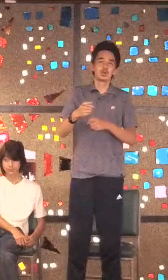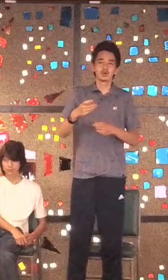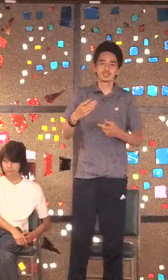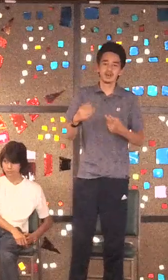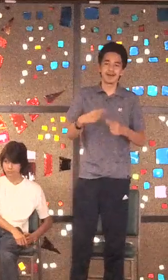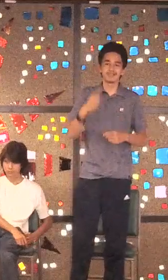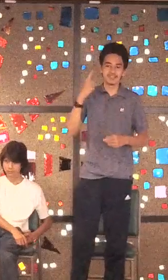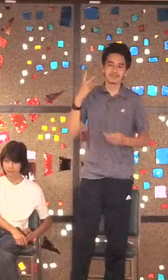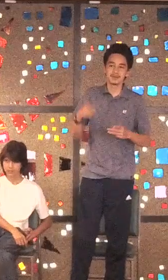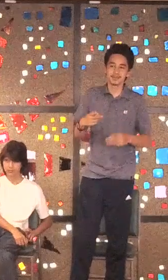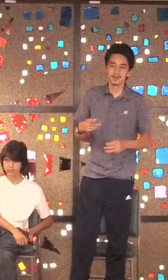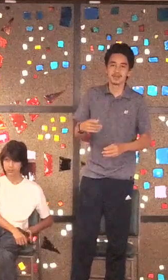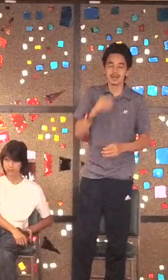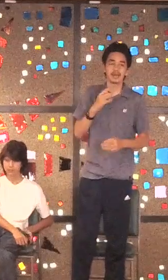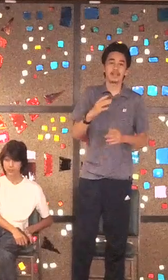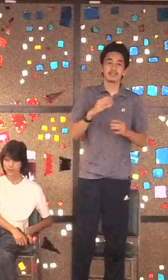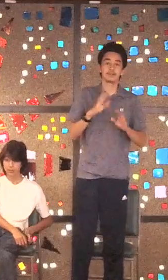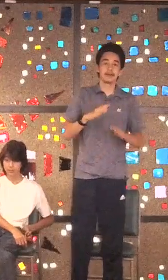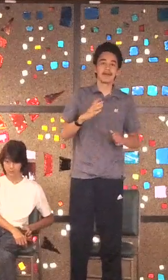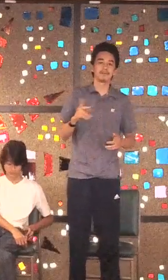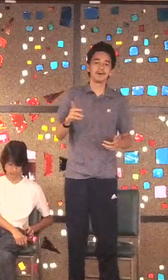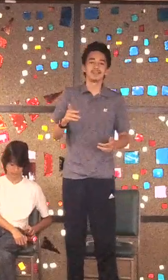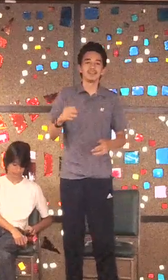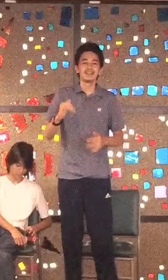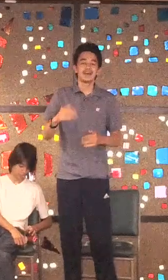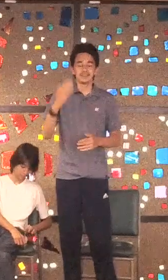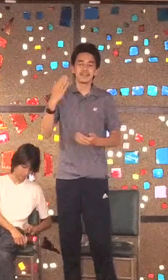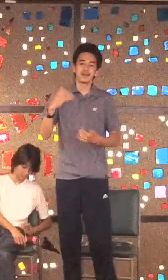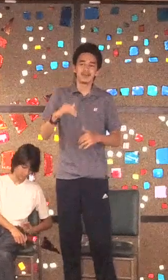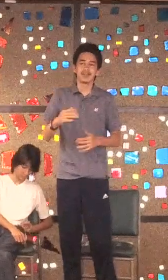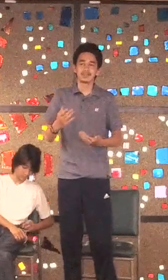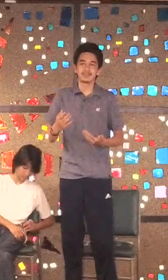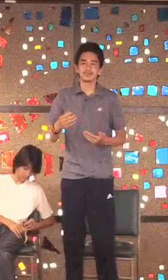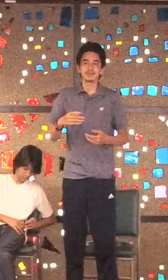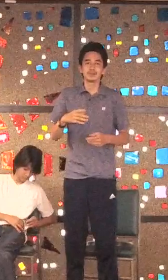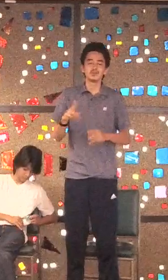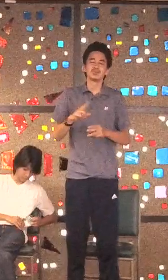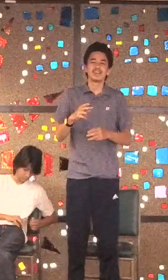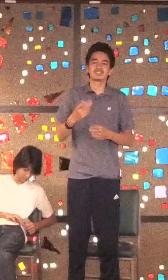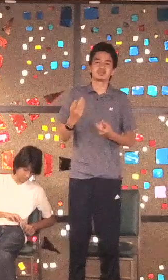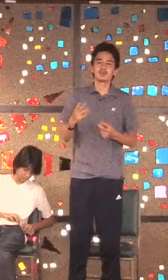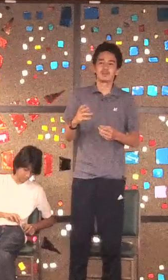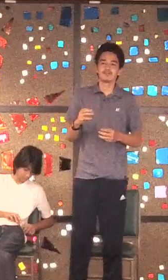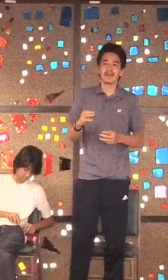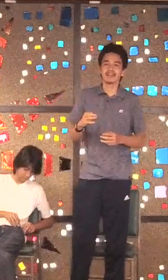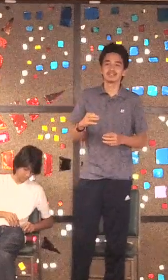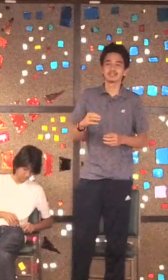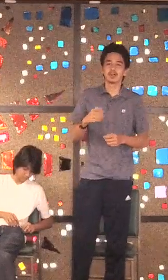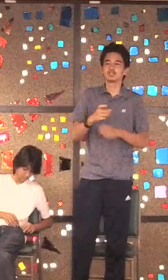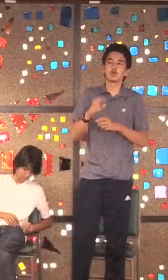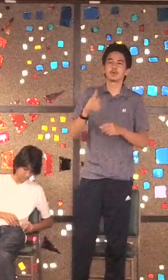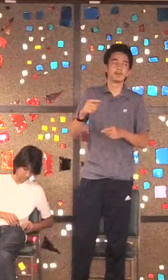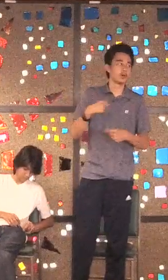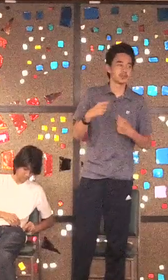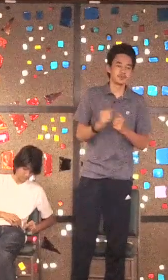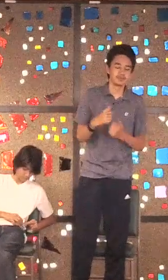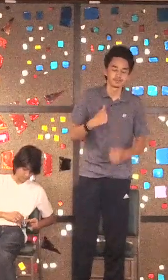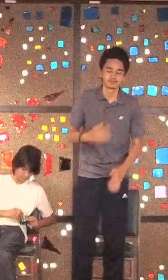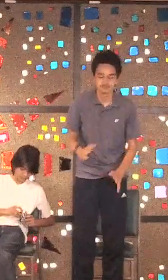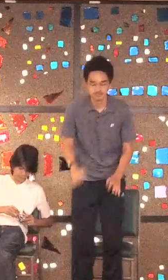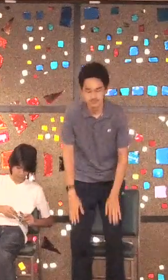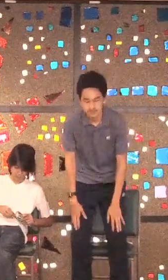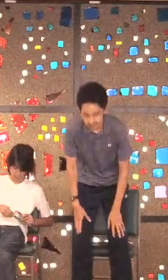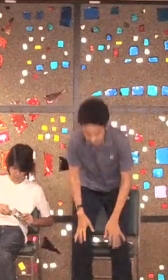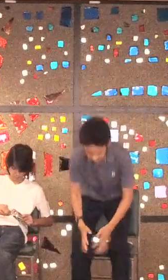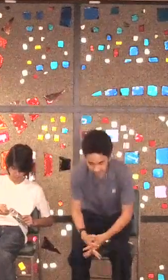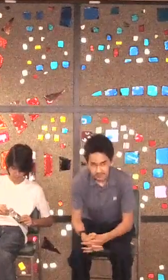Jokes about deaf people, not anything bad, but now that they know that, they use that sort of as a joke with one of them.